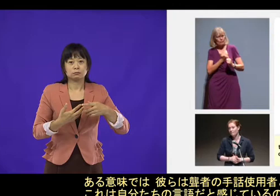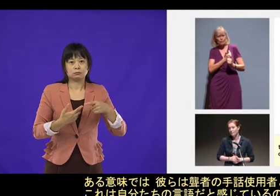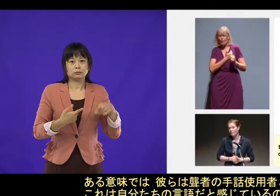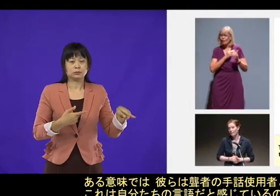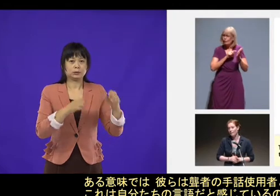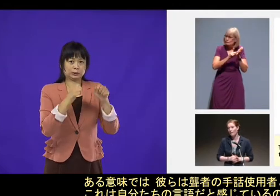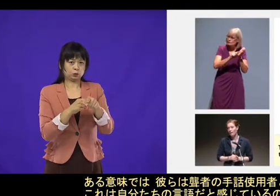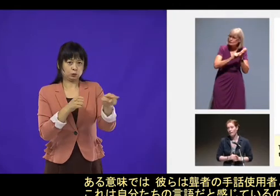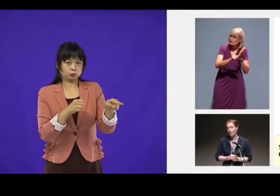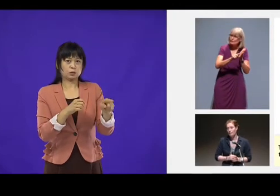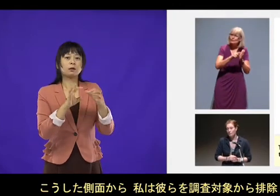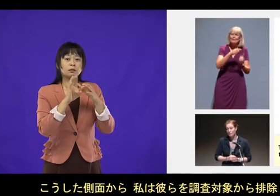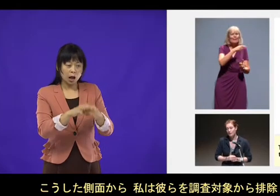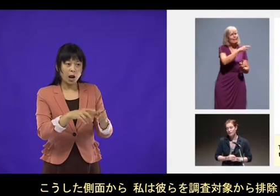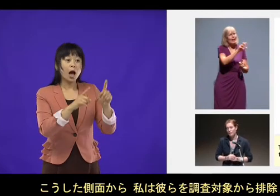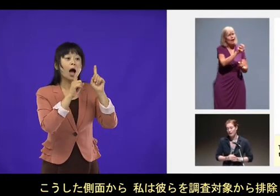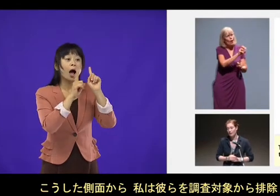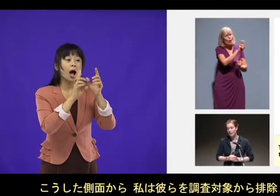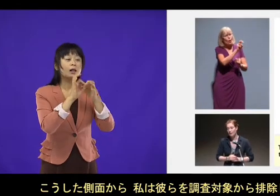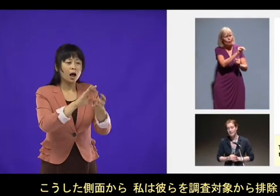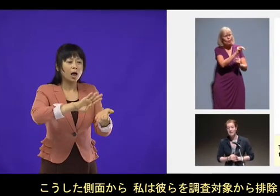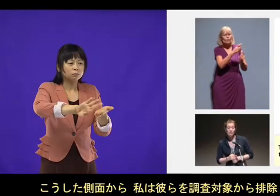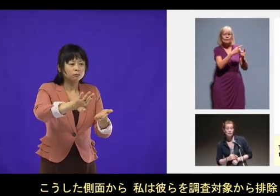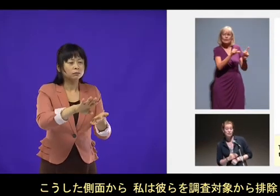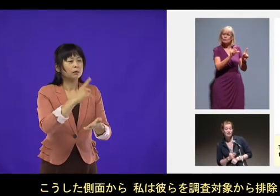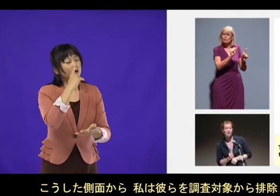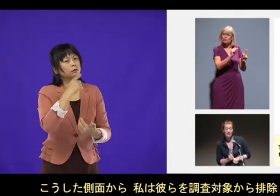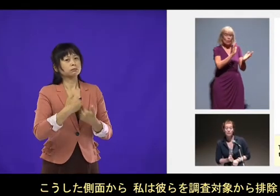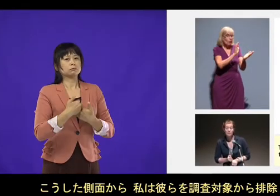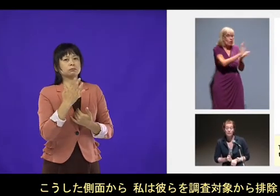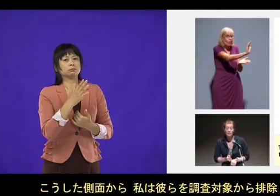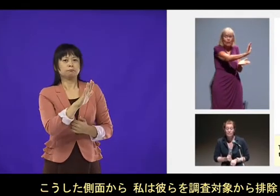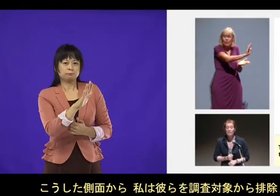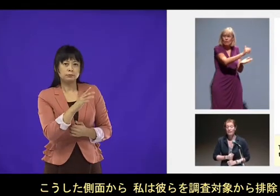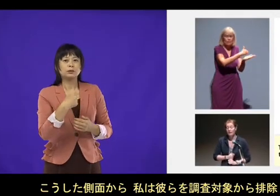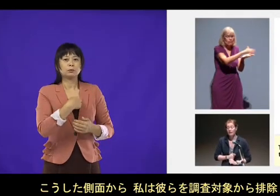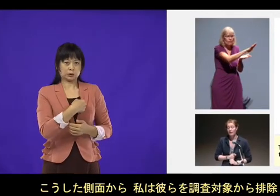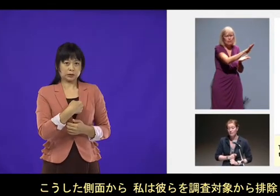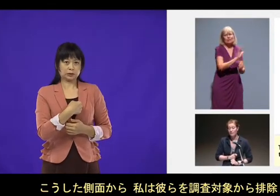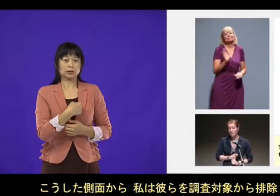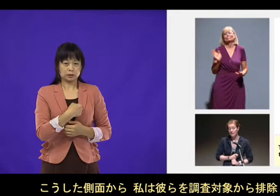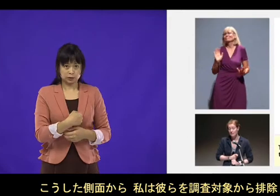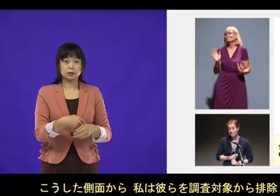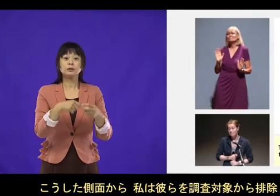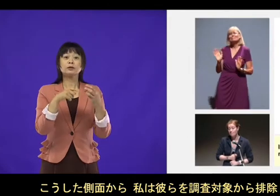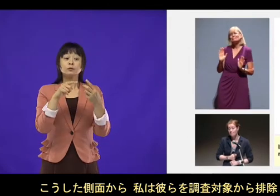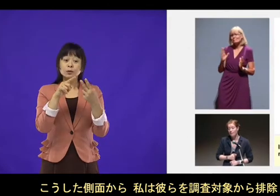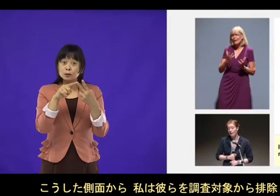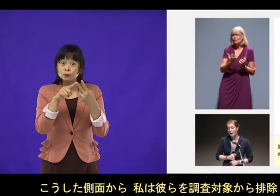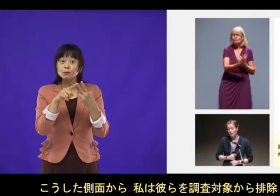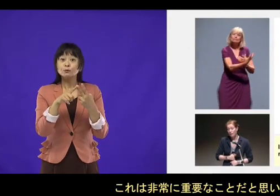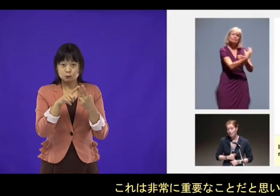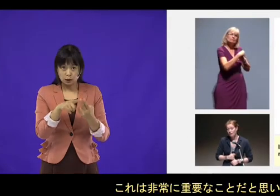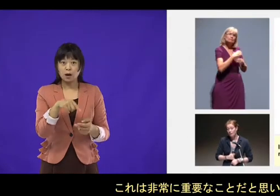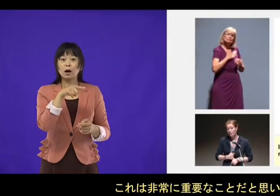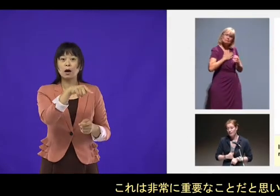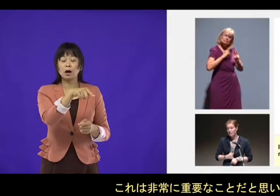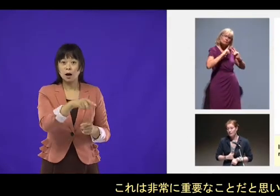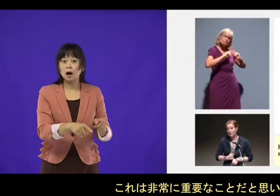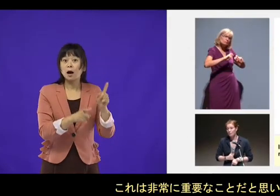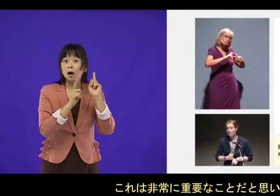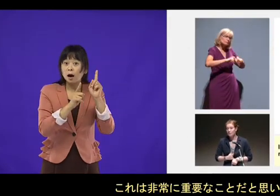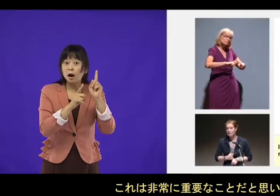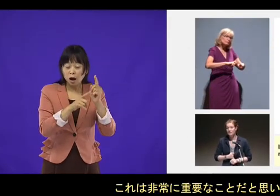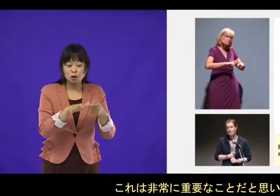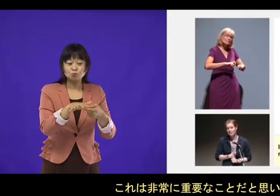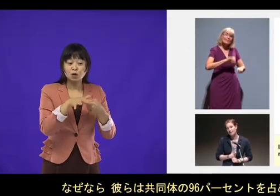well. So that's one aspect, and I didn't want to exclude them for this reason. But also, I think